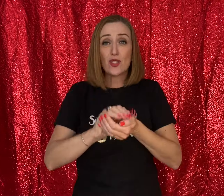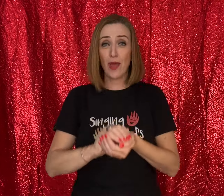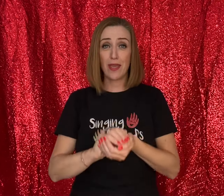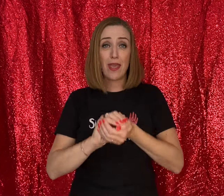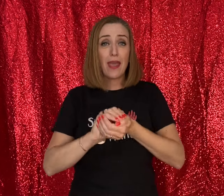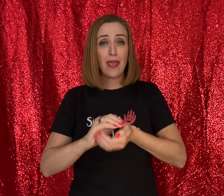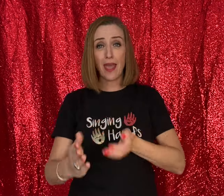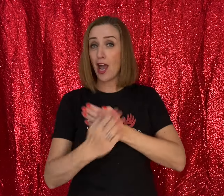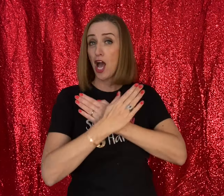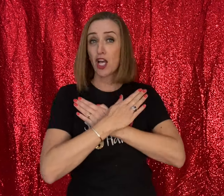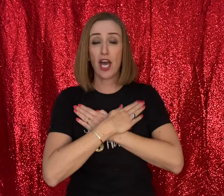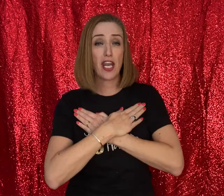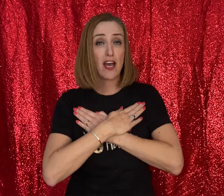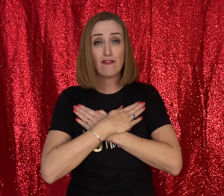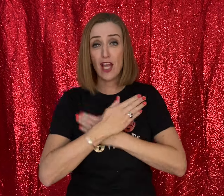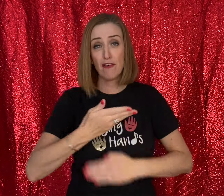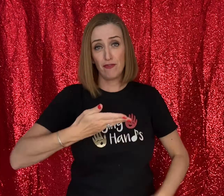yeah, yeah. I got enough love for two.